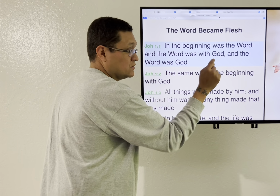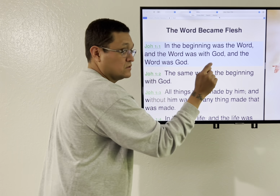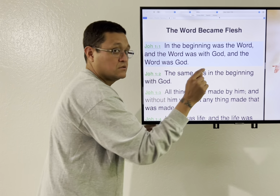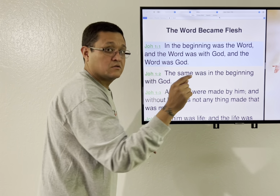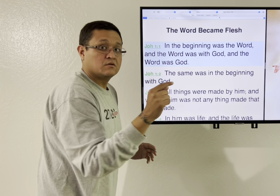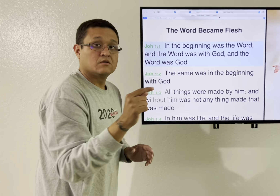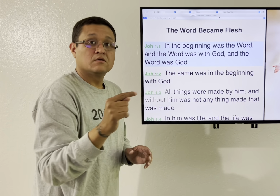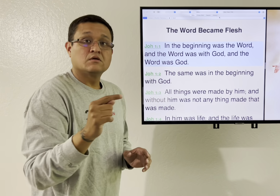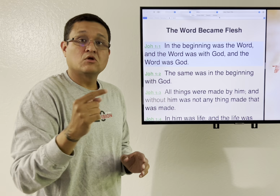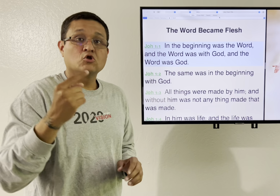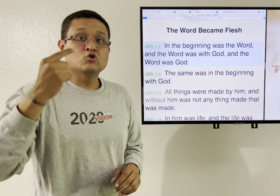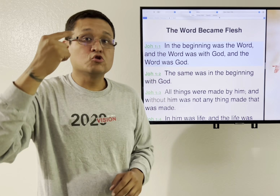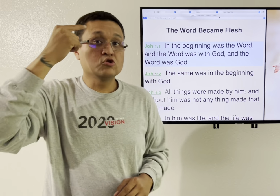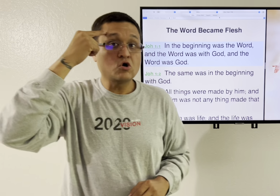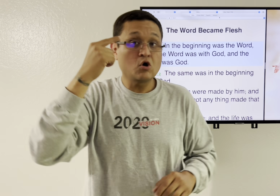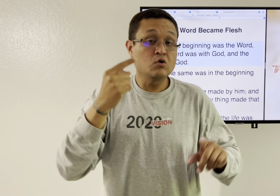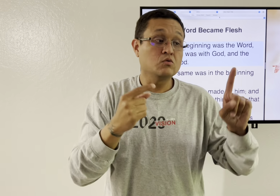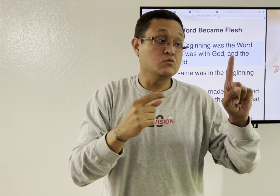Because the Word was with God.